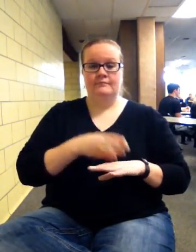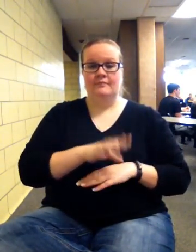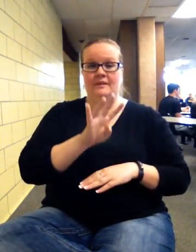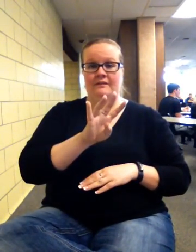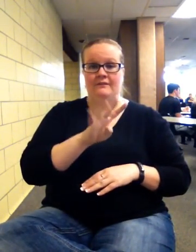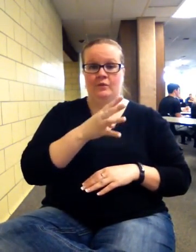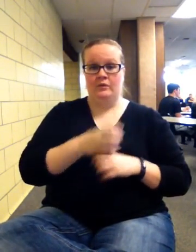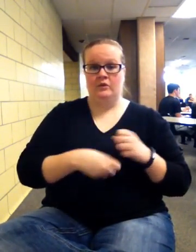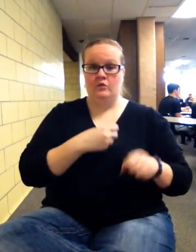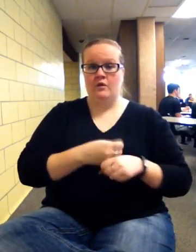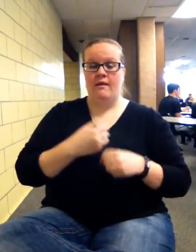,125 to recover.